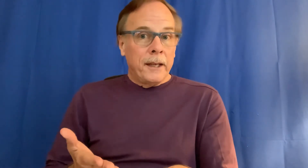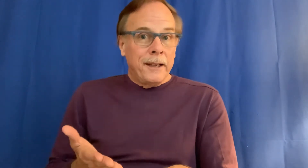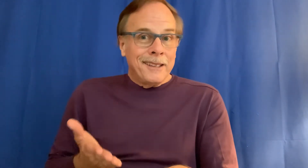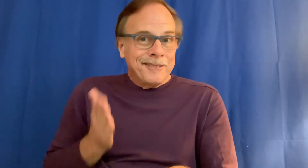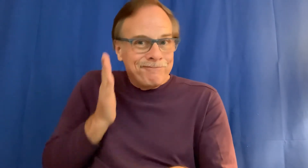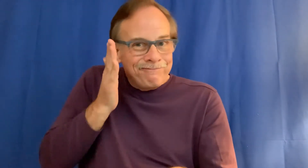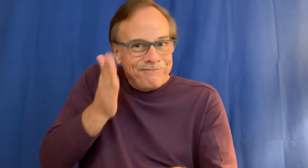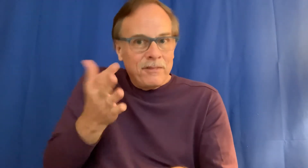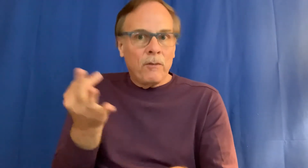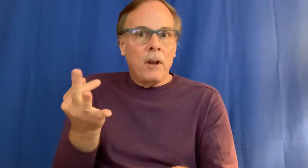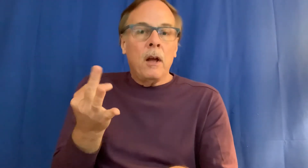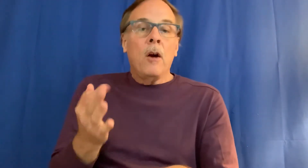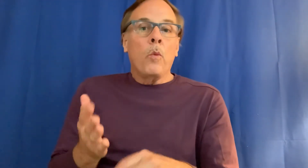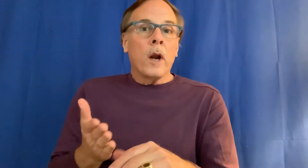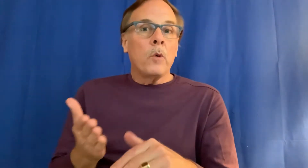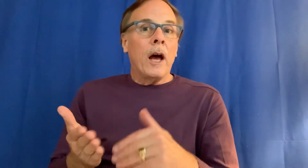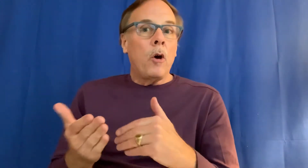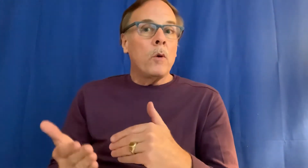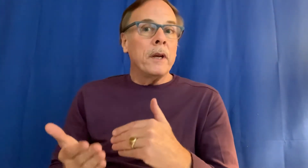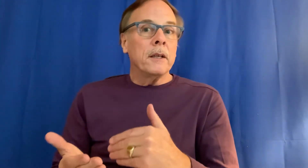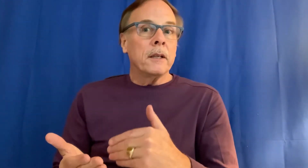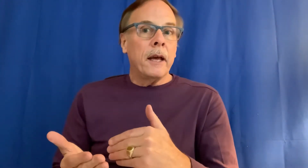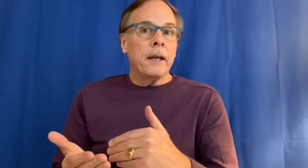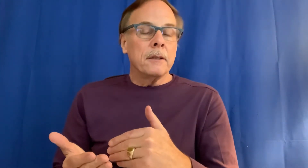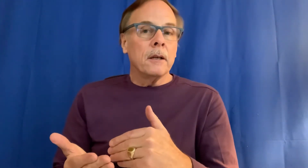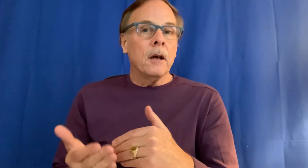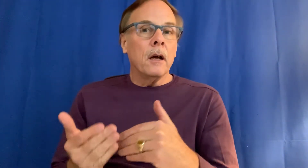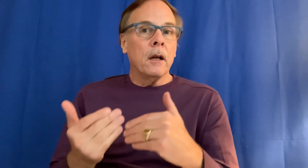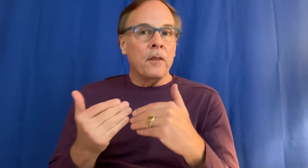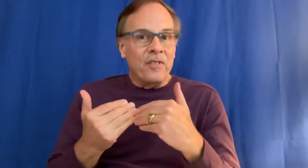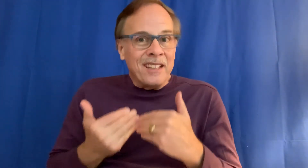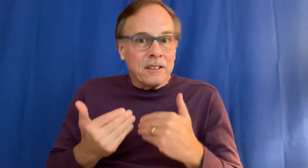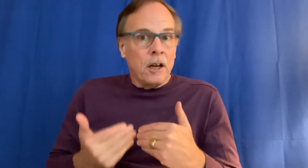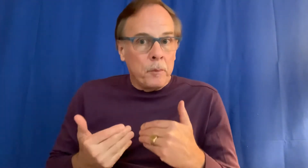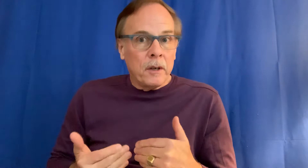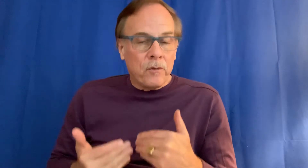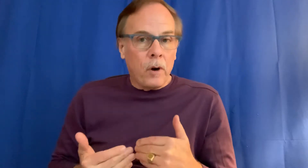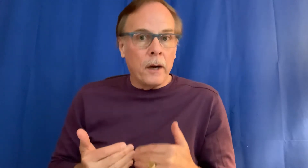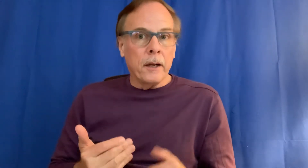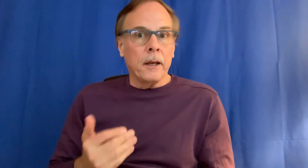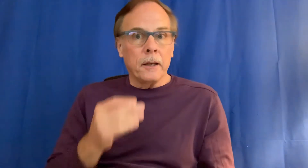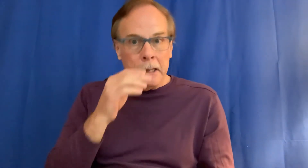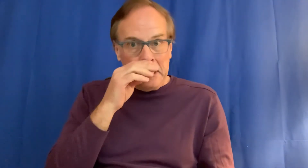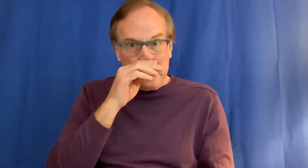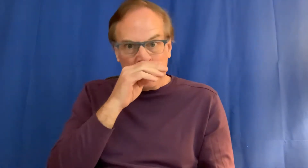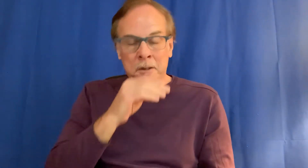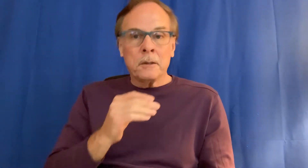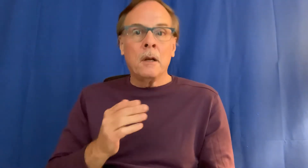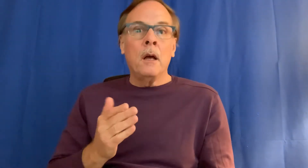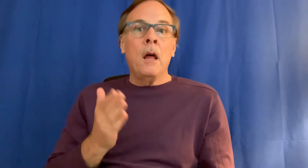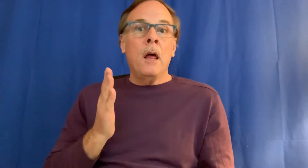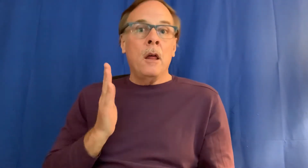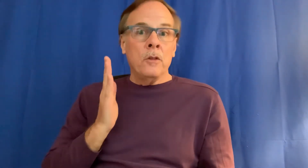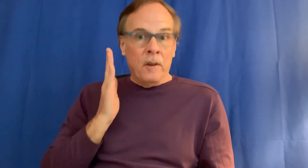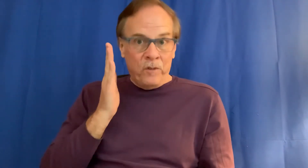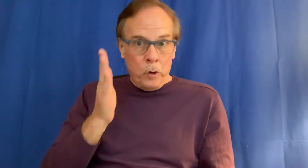probably how I would indicate this coming Friday is the